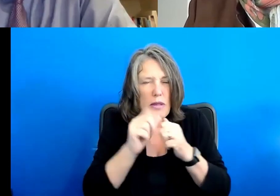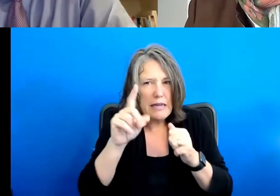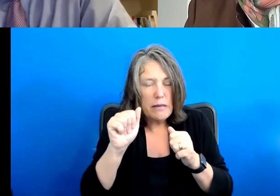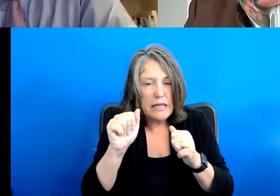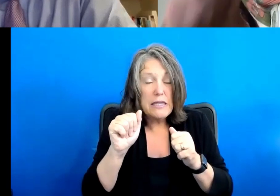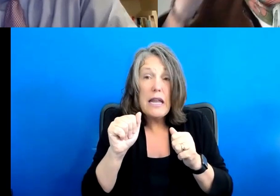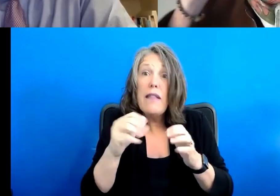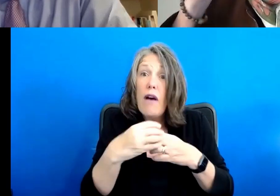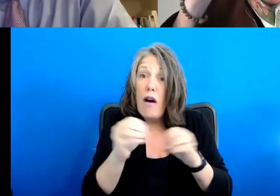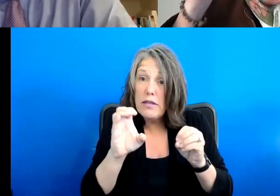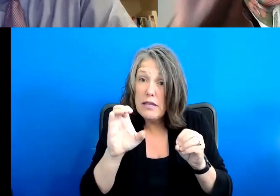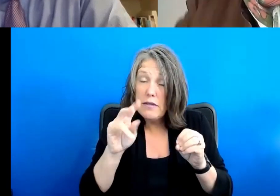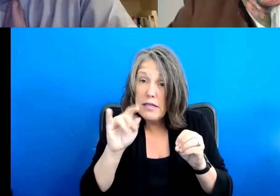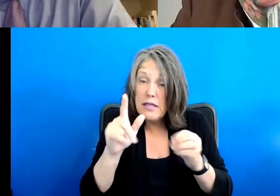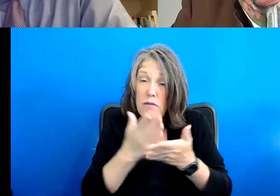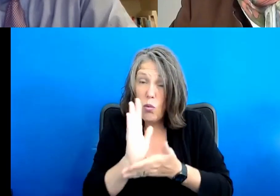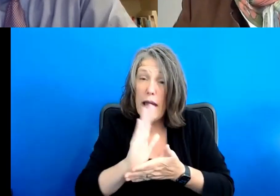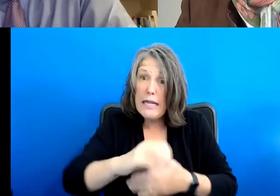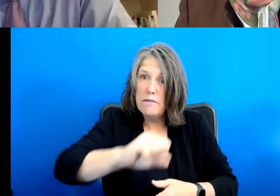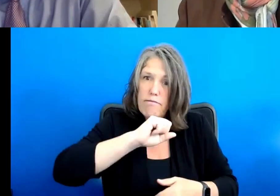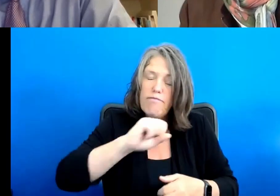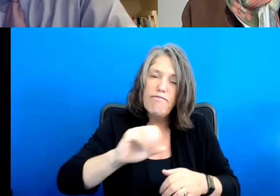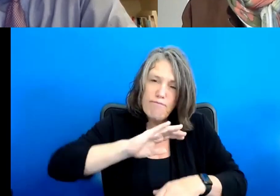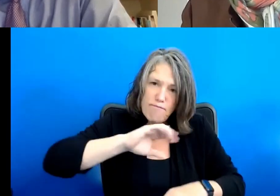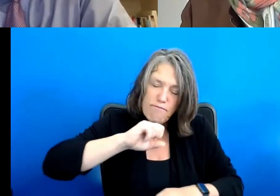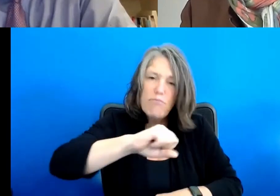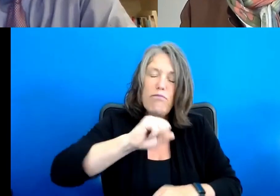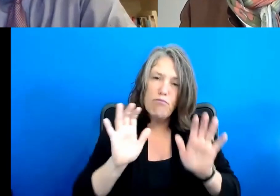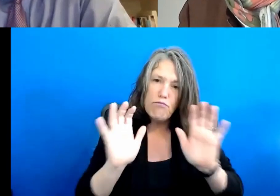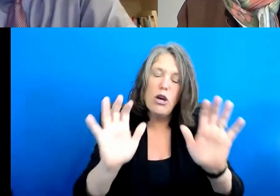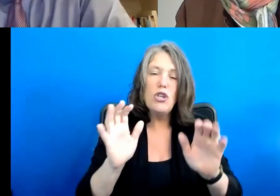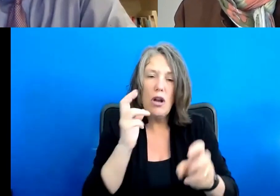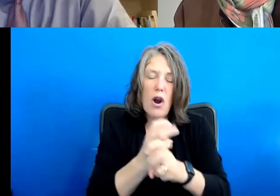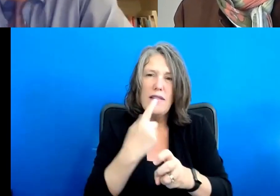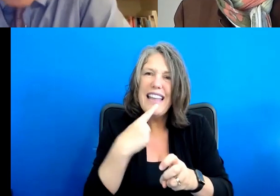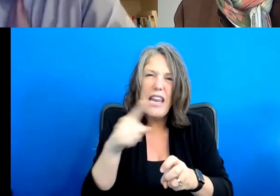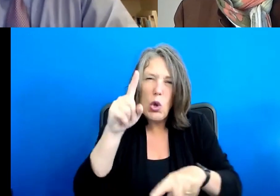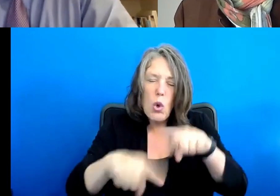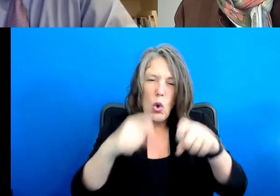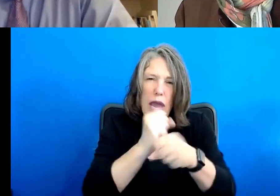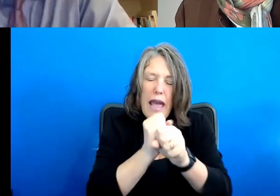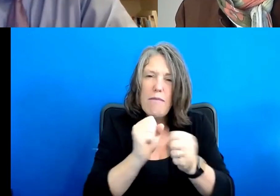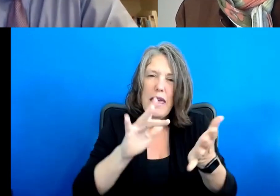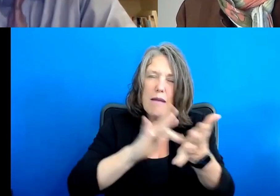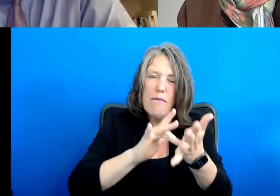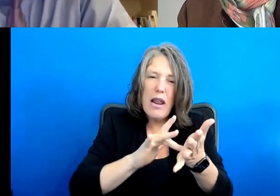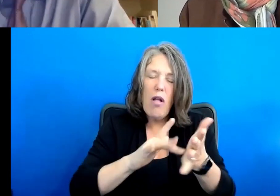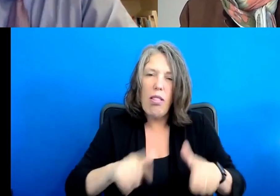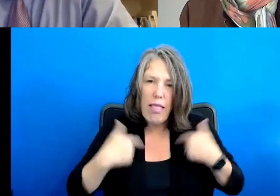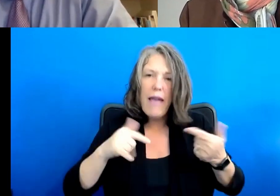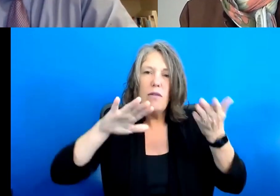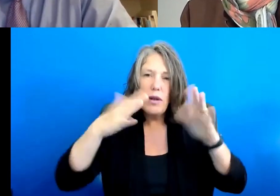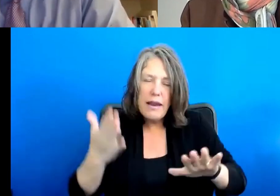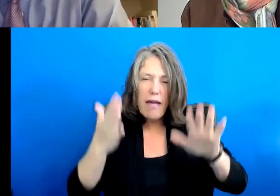hard. And basically said that you can't make decisions, medical life or